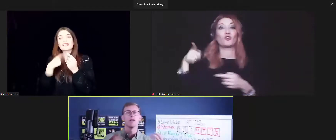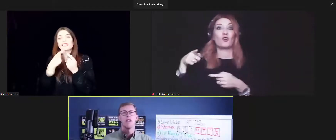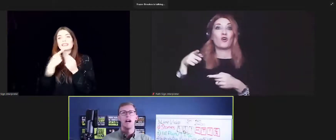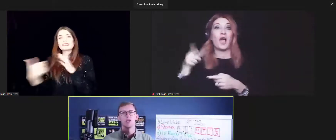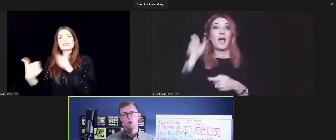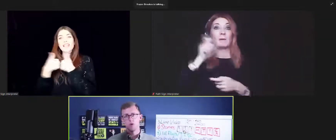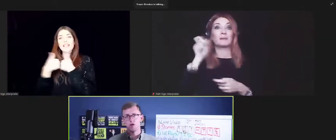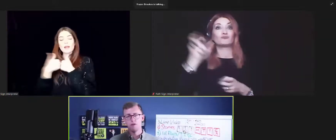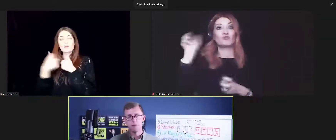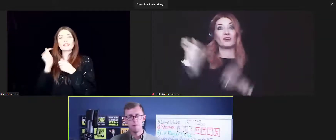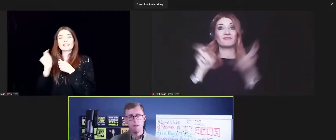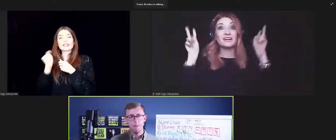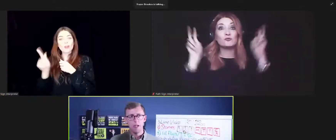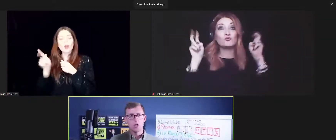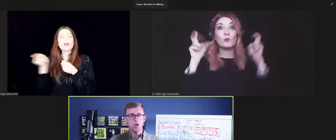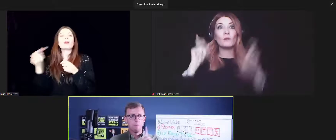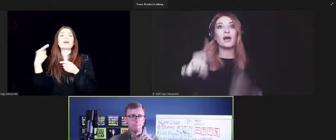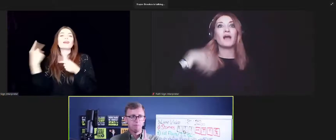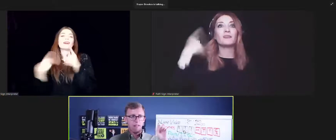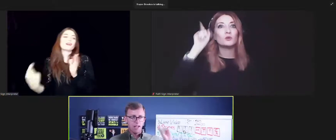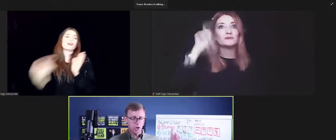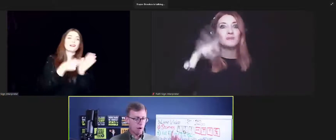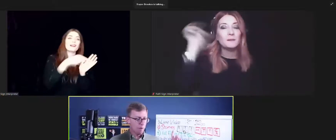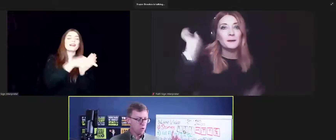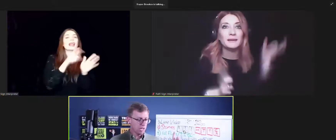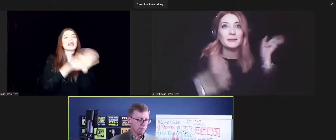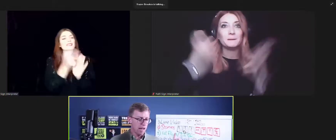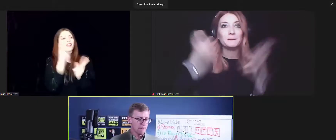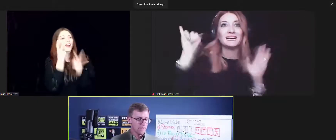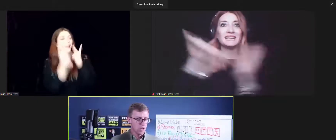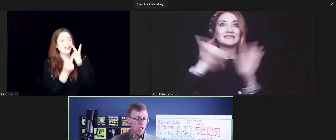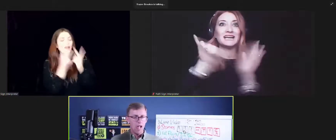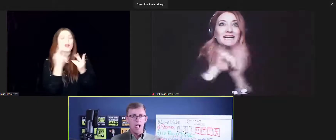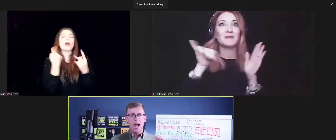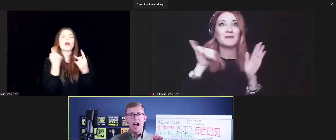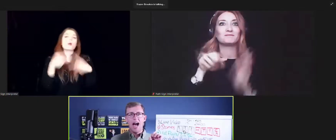and so on and so forth. So let's talk about posting plan.